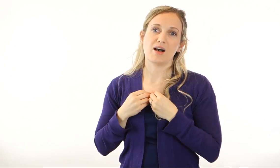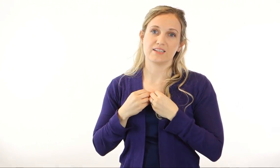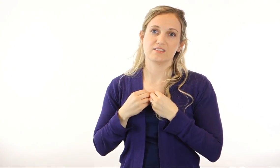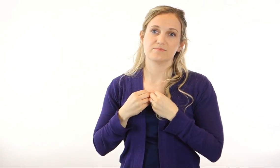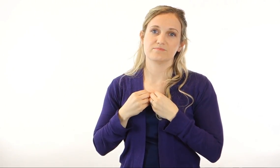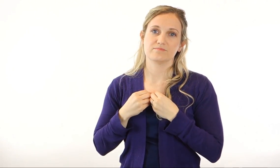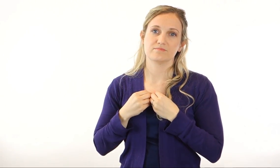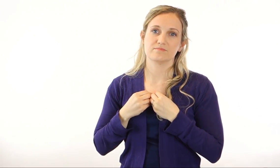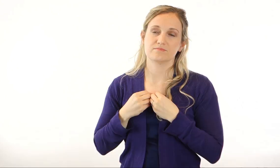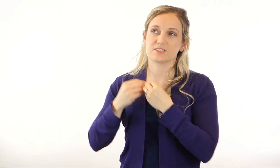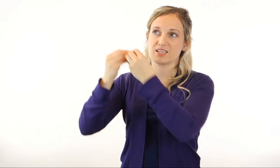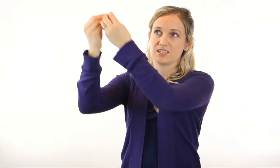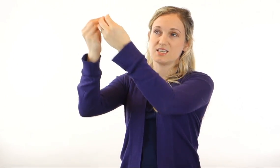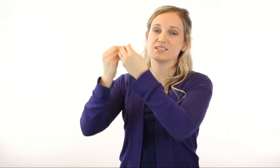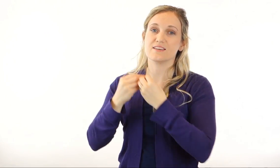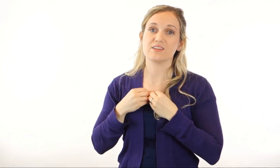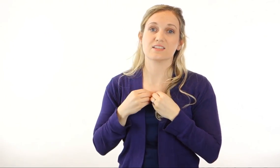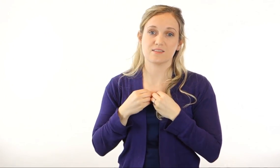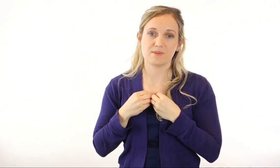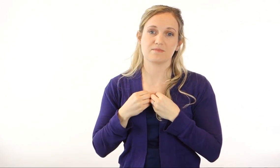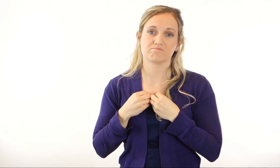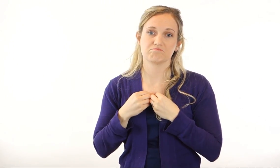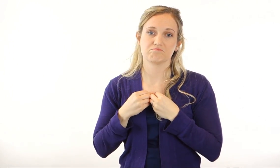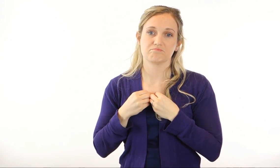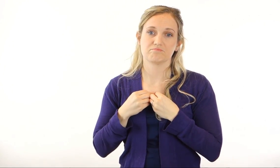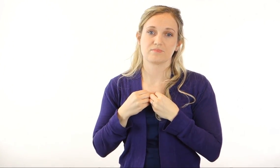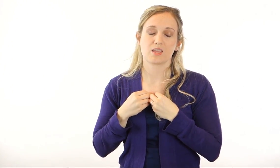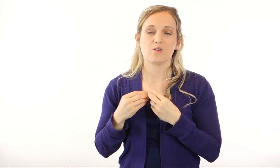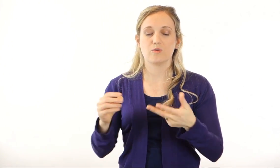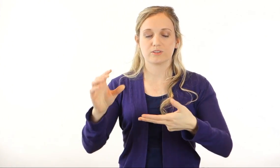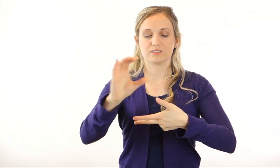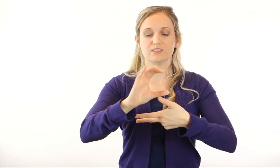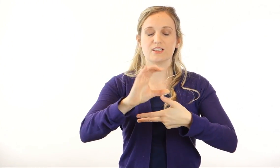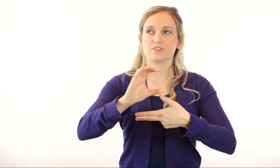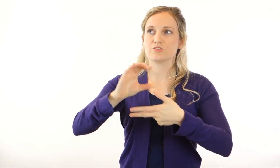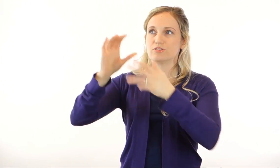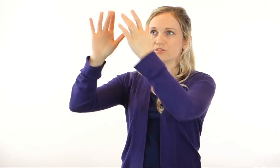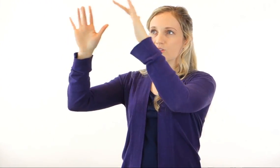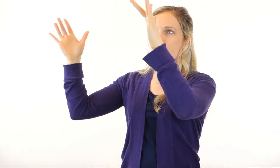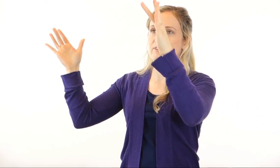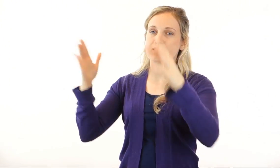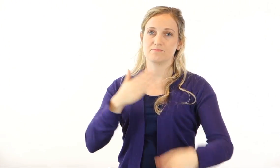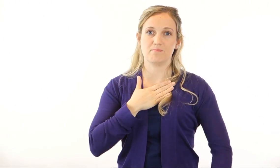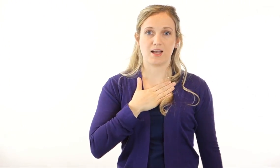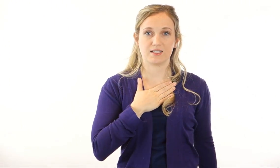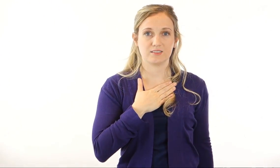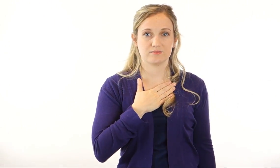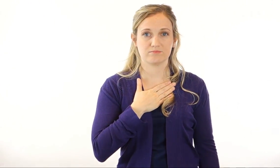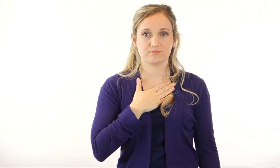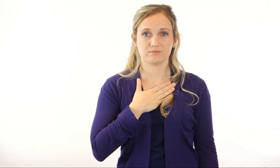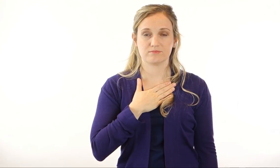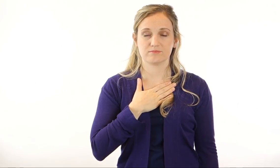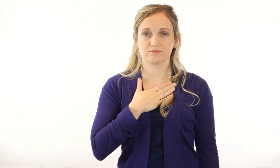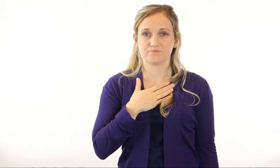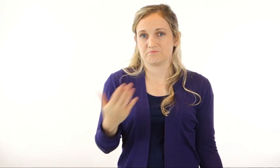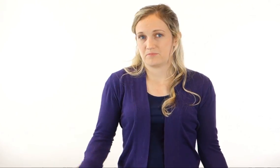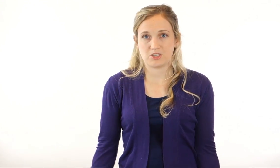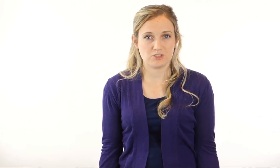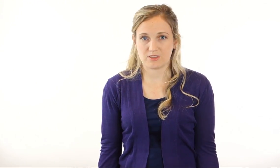mine. It's like he's giving it to me. Or celestial glory mine. You can do that